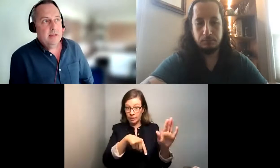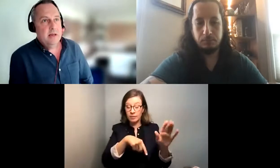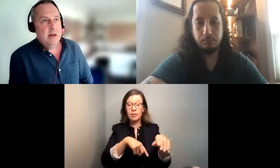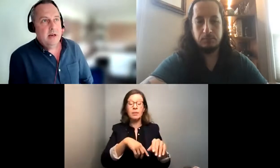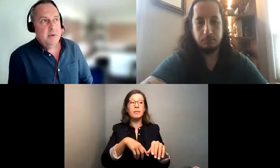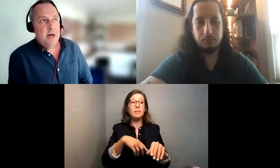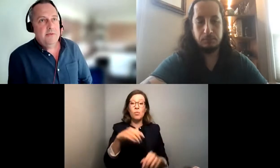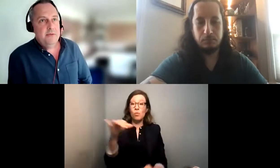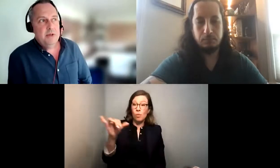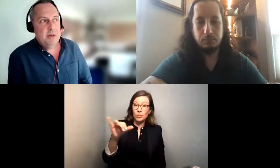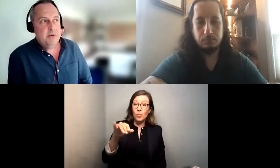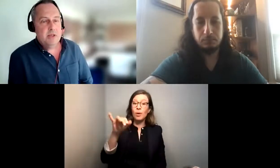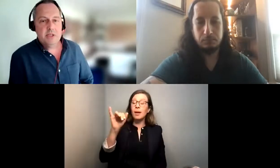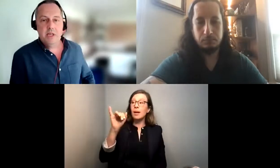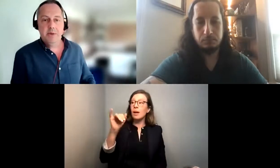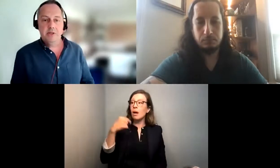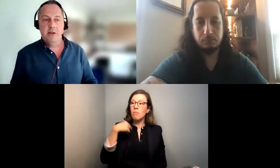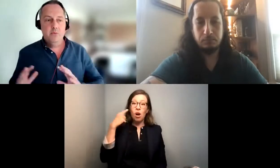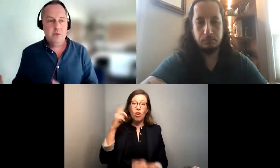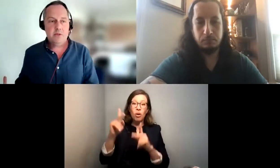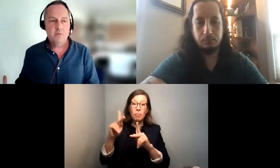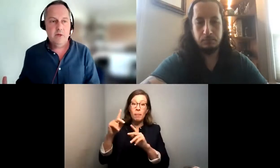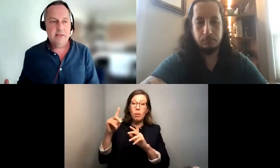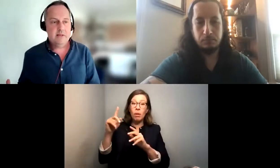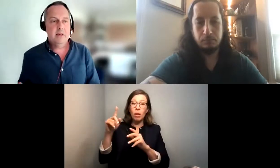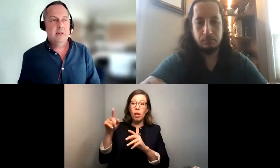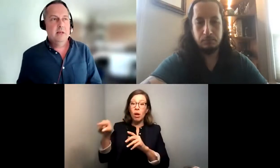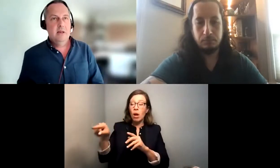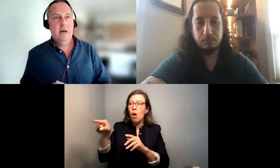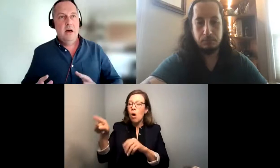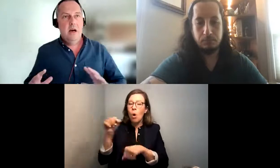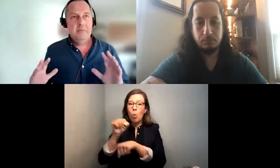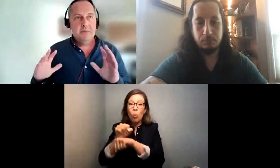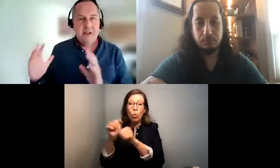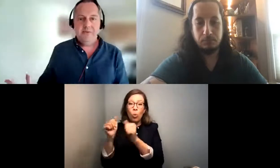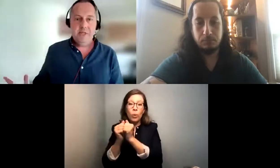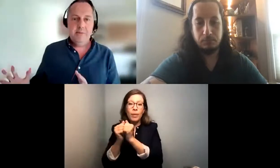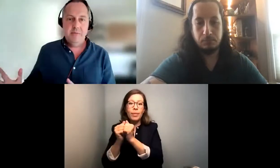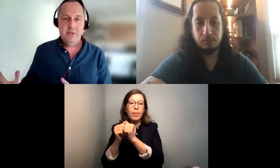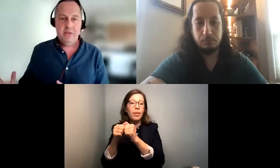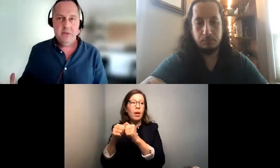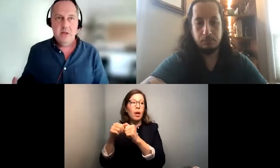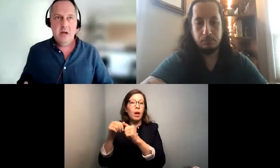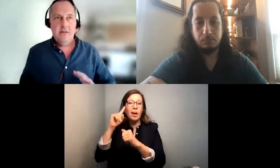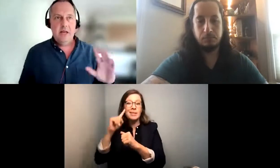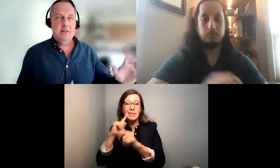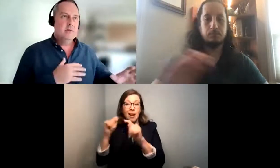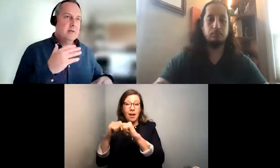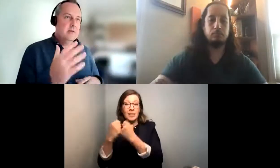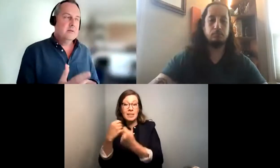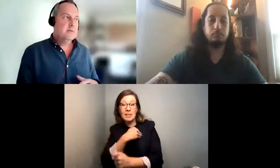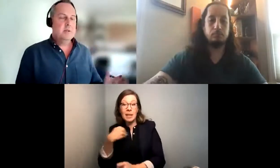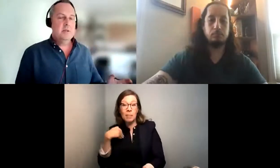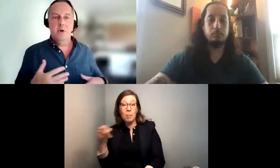Equally, I've heard people criticized because they've worked with deaf team members, and